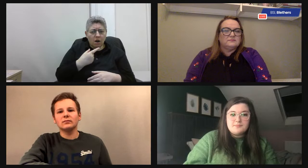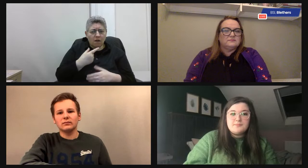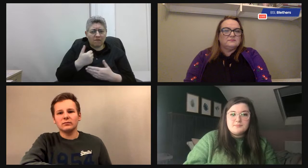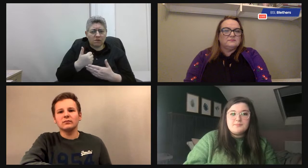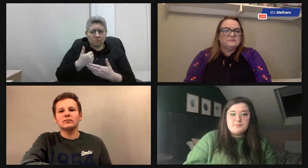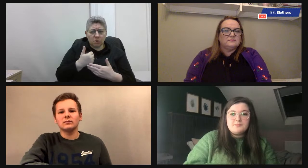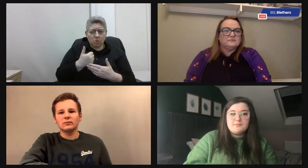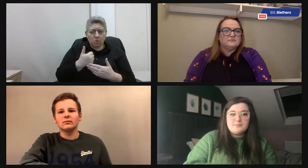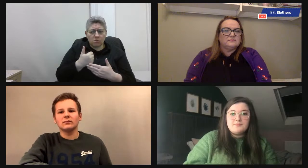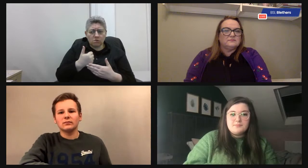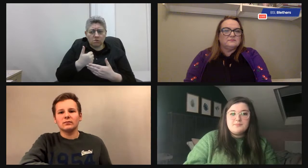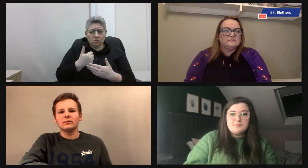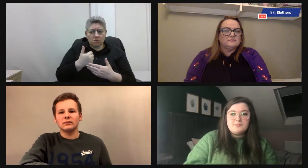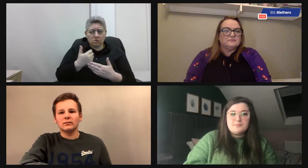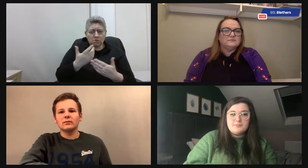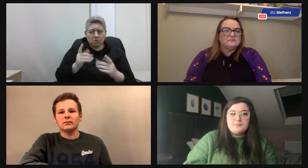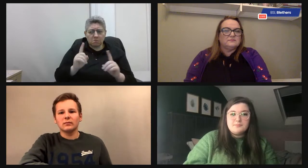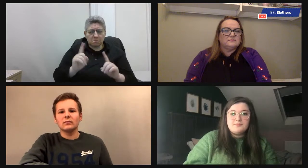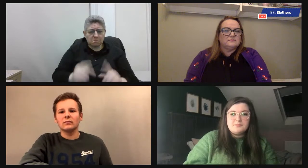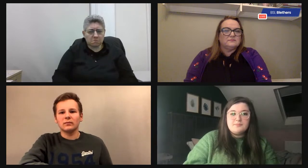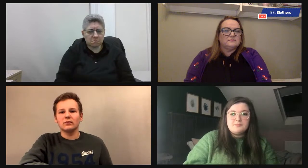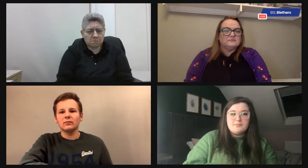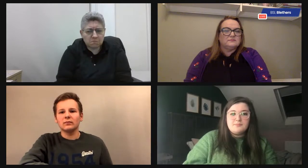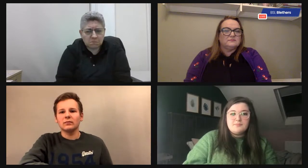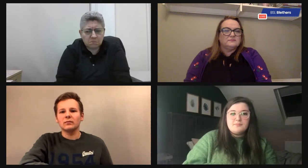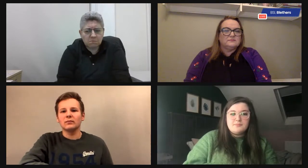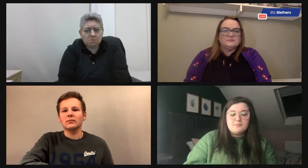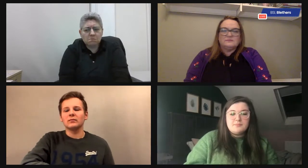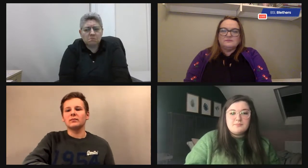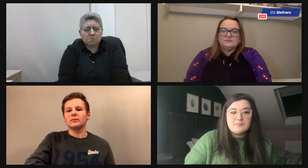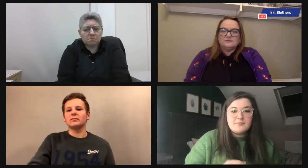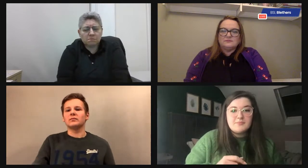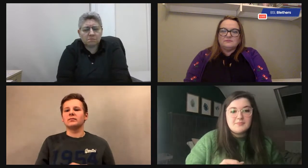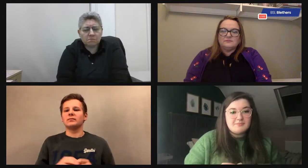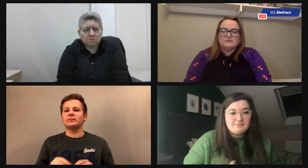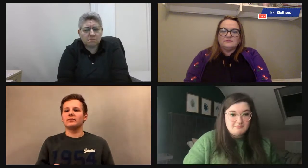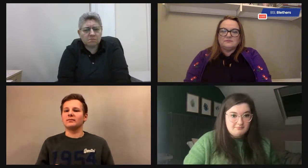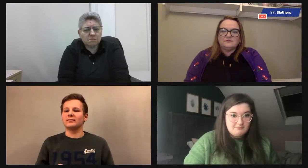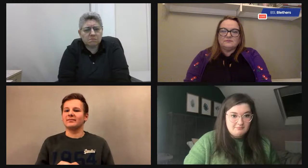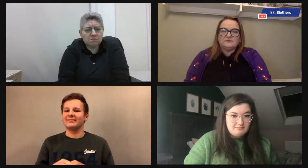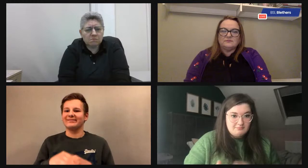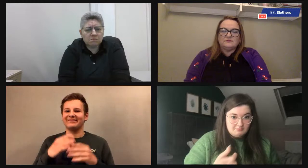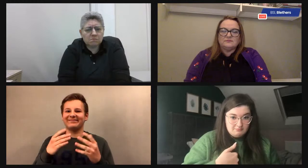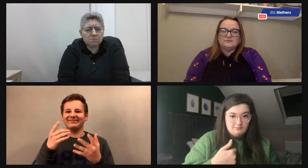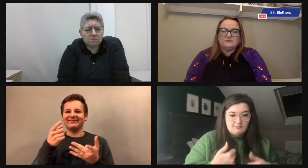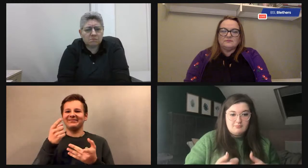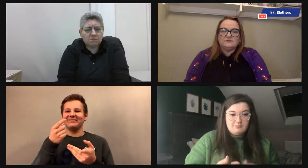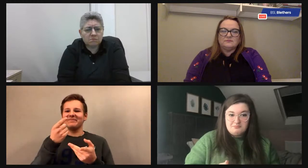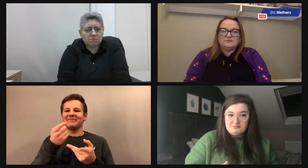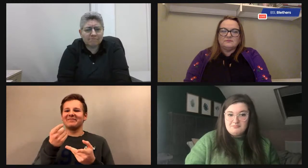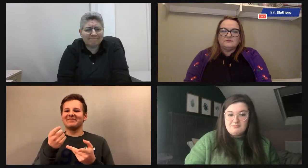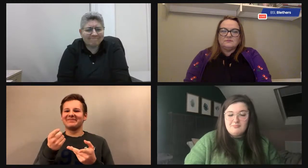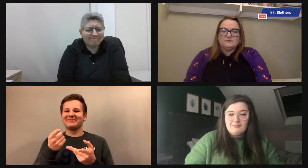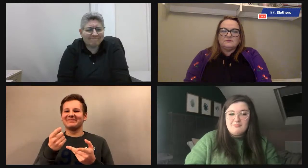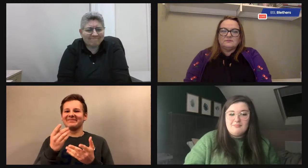do you think other young people, when they're concerned about their mental health, do you think they turn to medication, or what do they